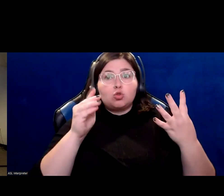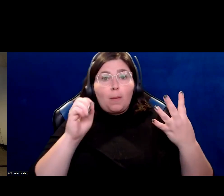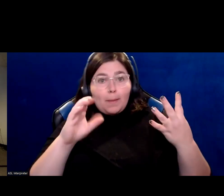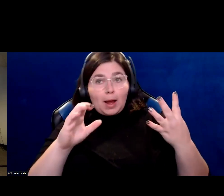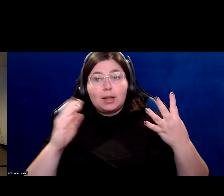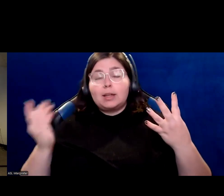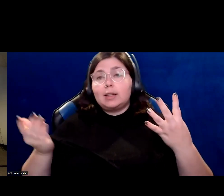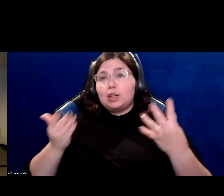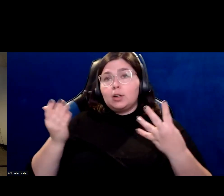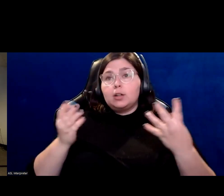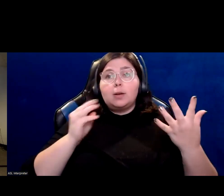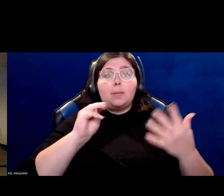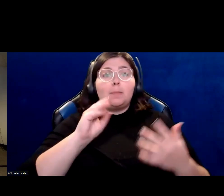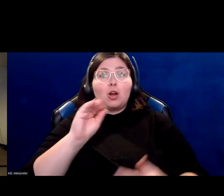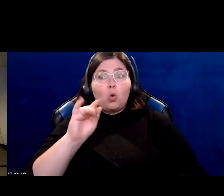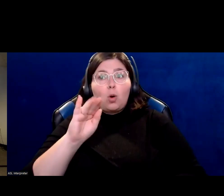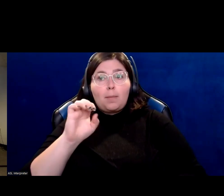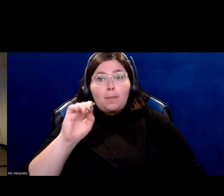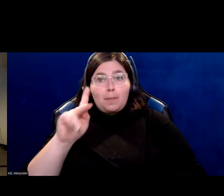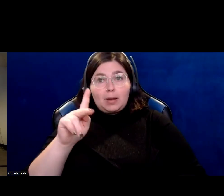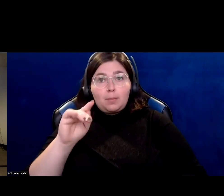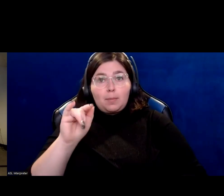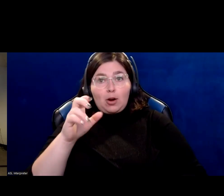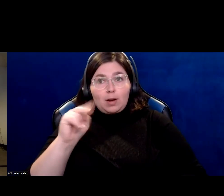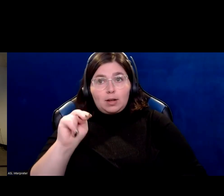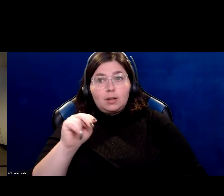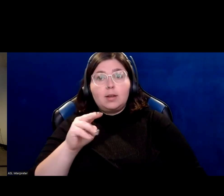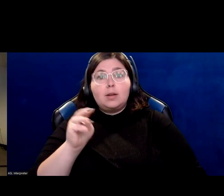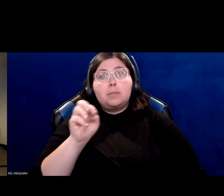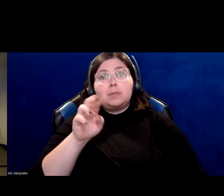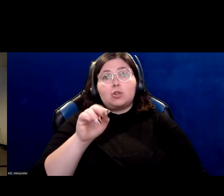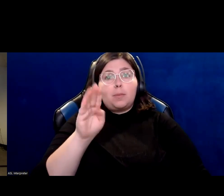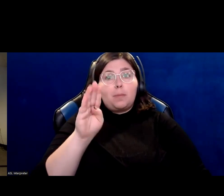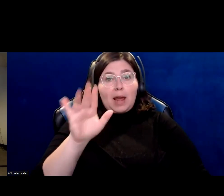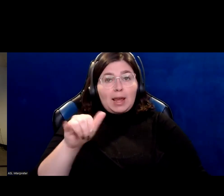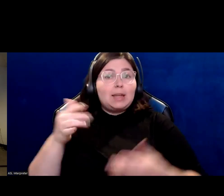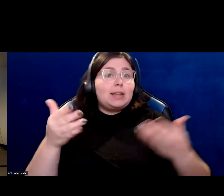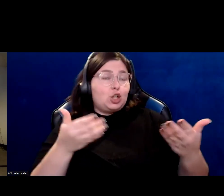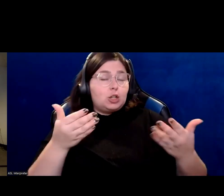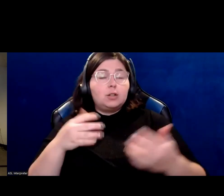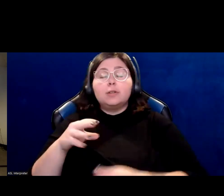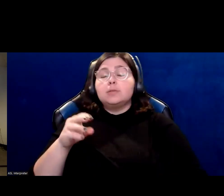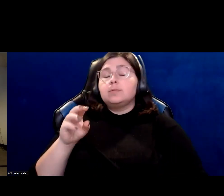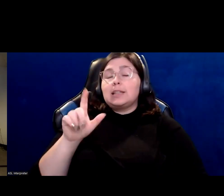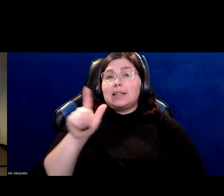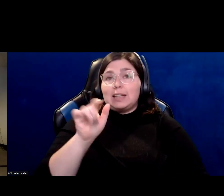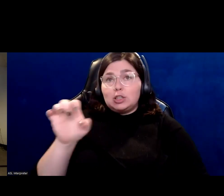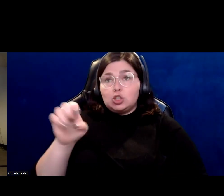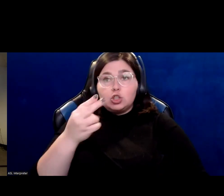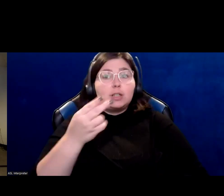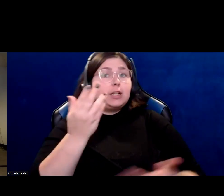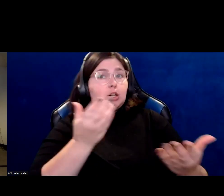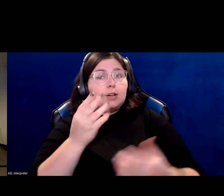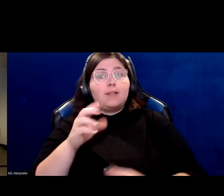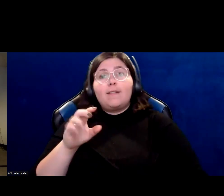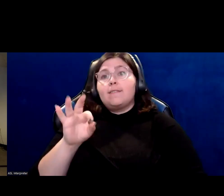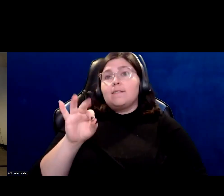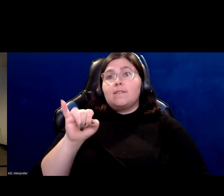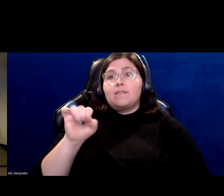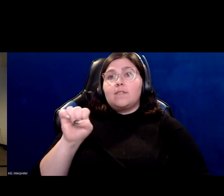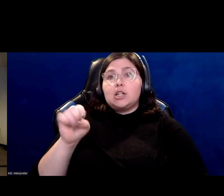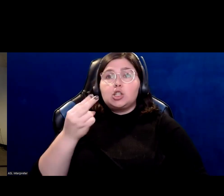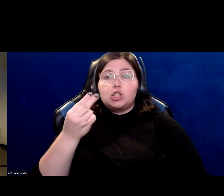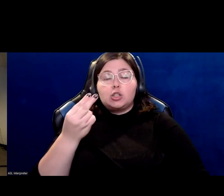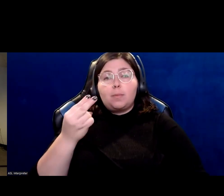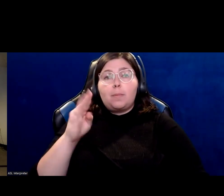Here. Ms. McCormick Barron, Mr. Bay, Here. Ms. Leach, Mr. Fishbach. Here.